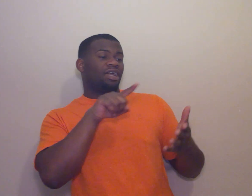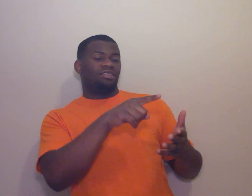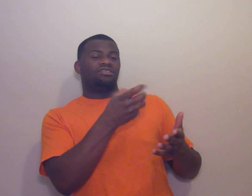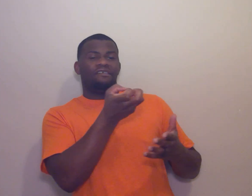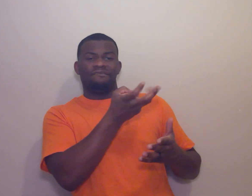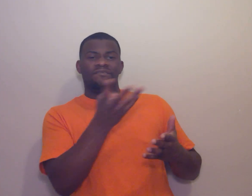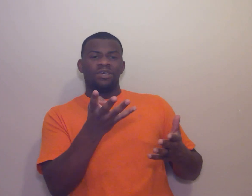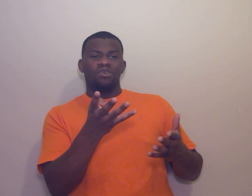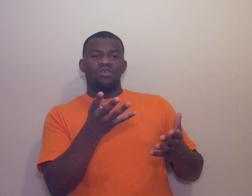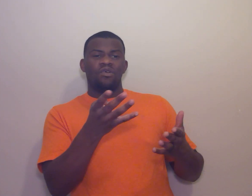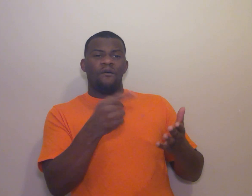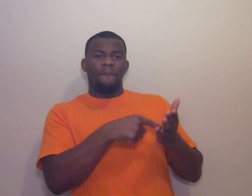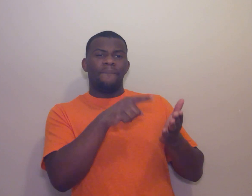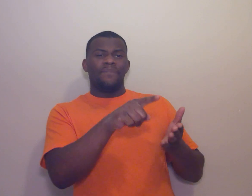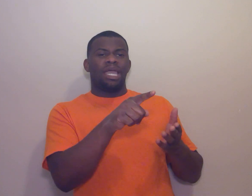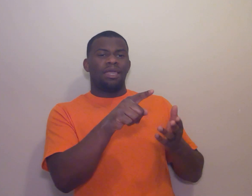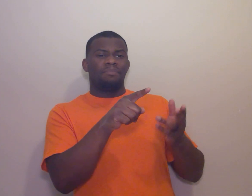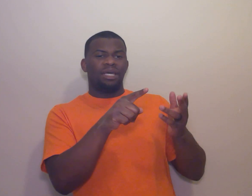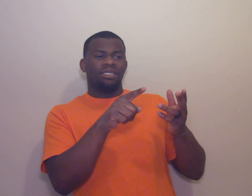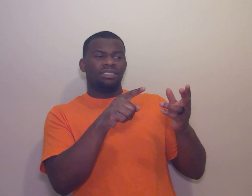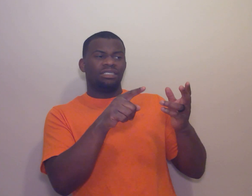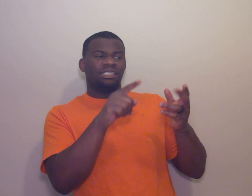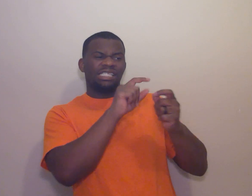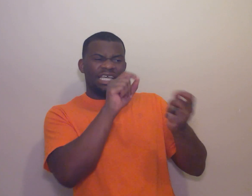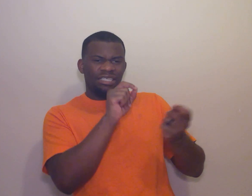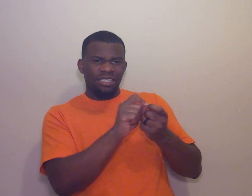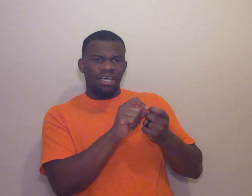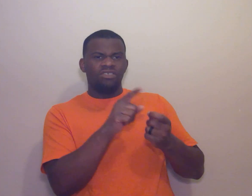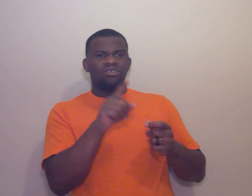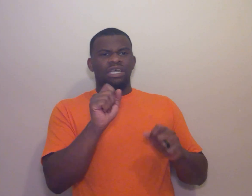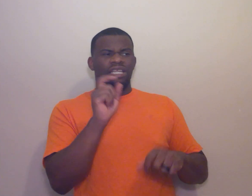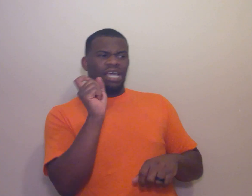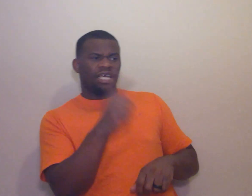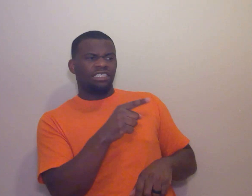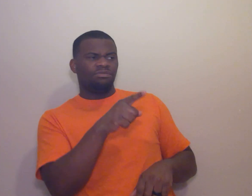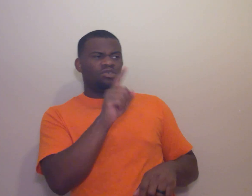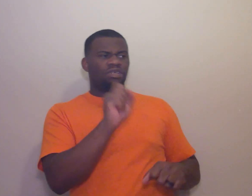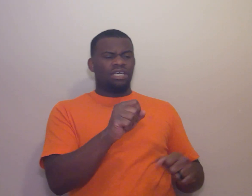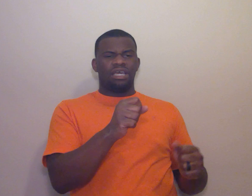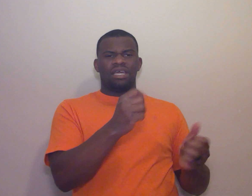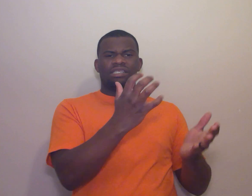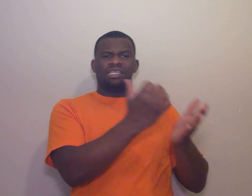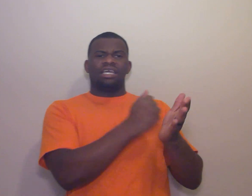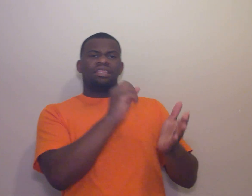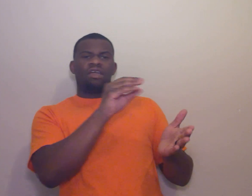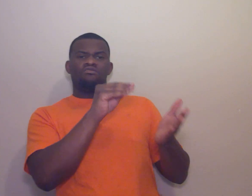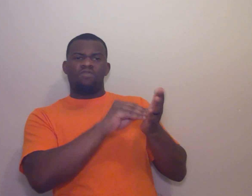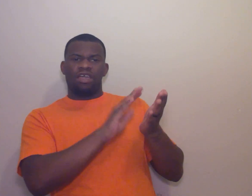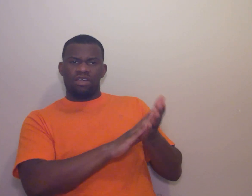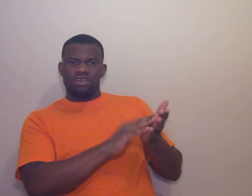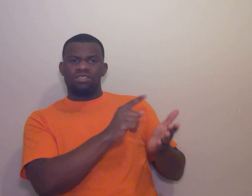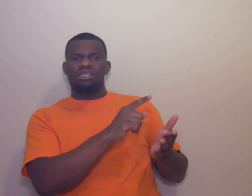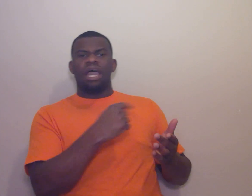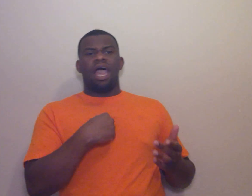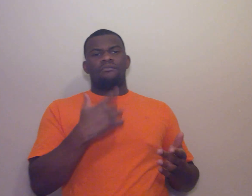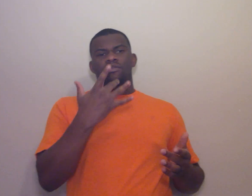details. You can ask them, you can get their records. I would much rather them get on the phone